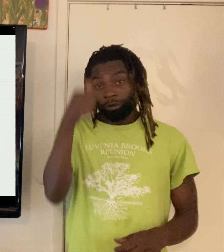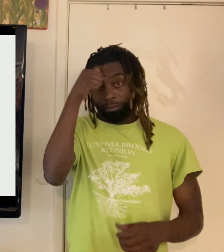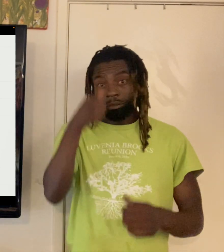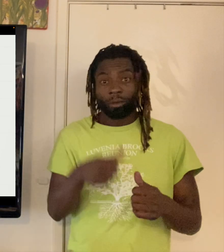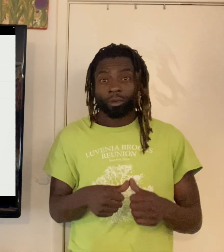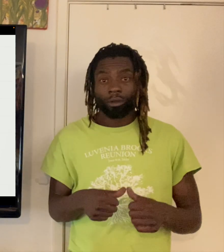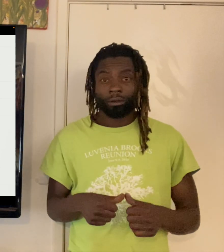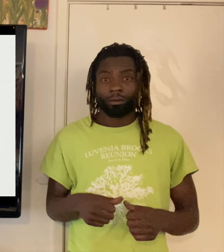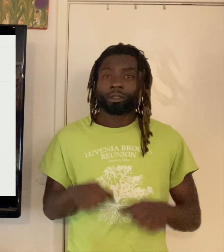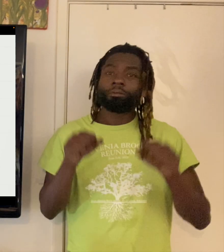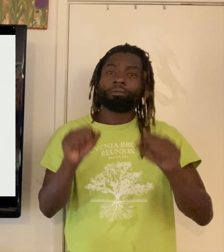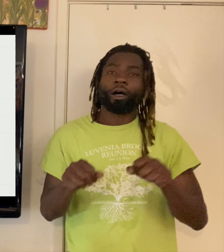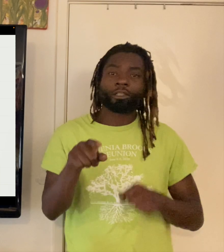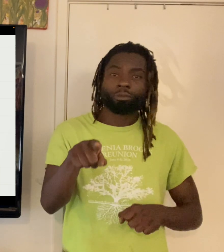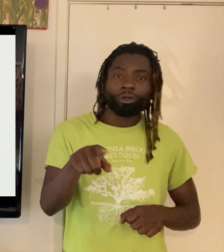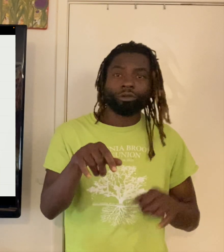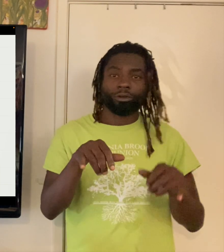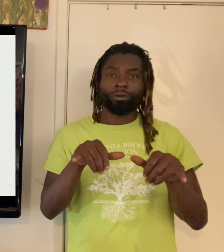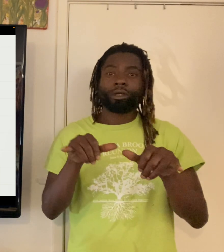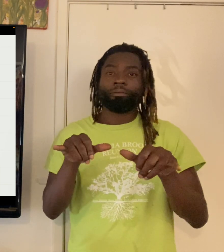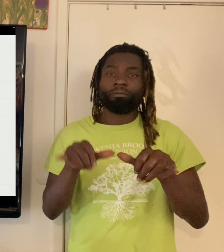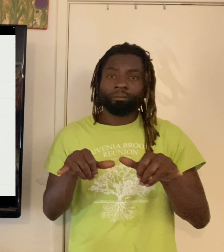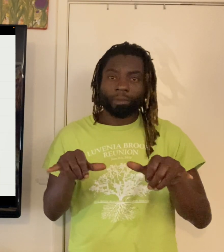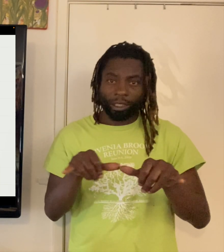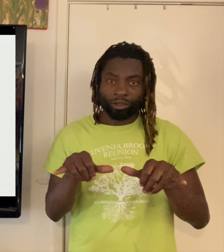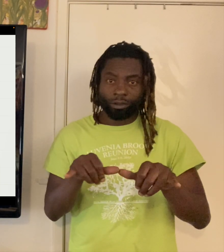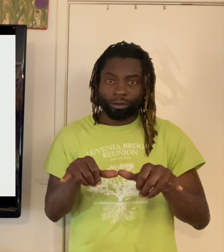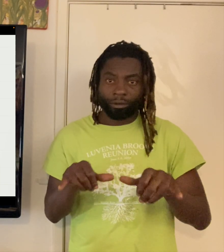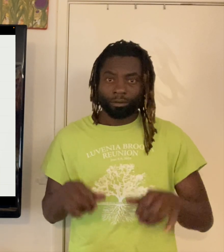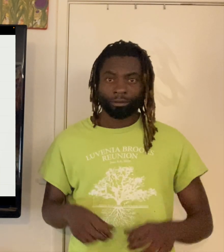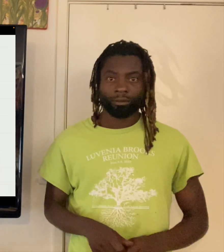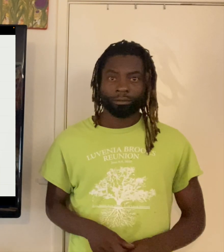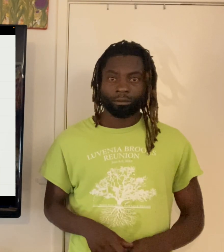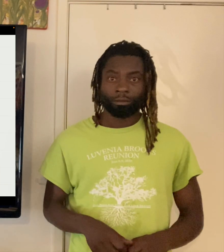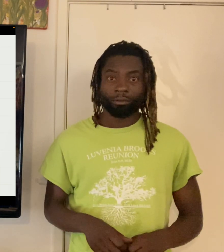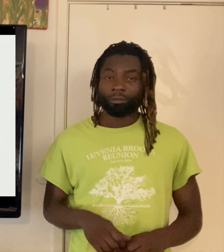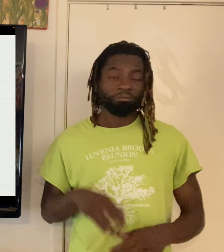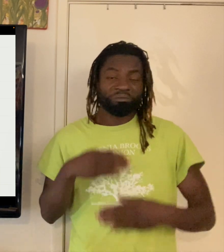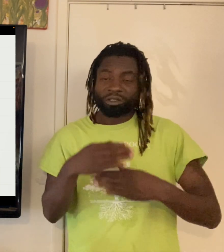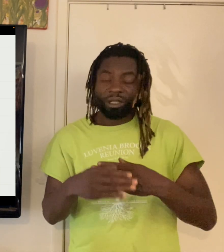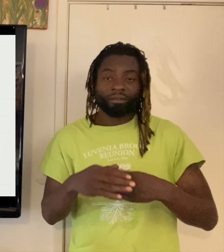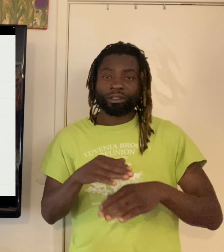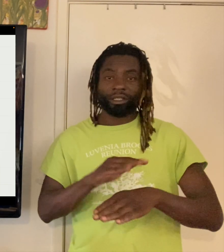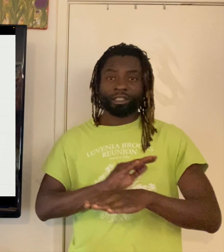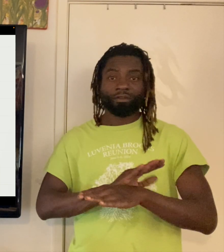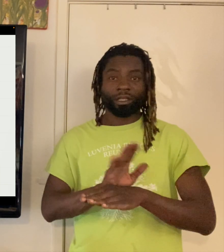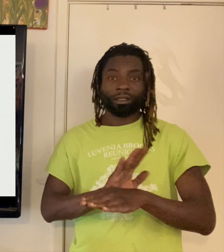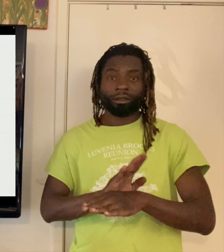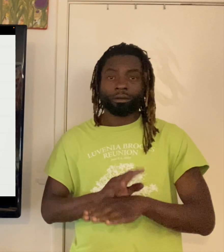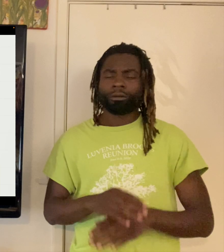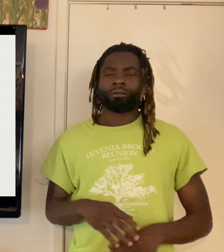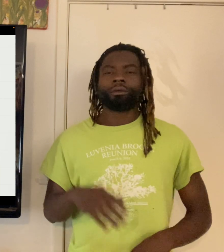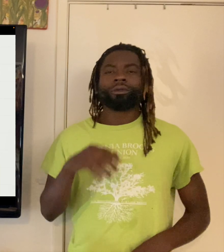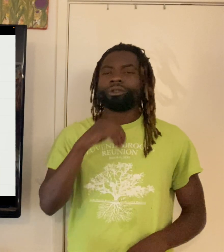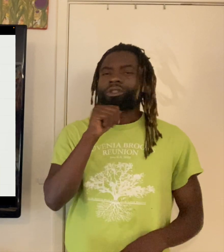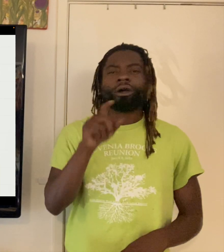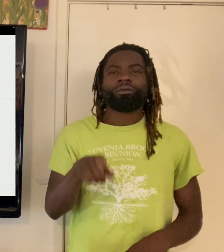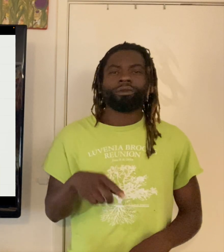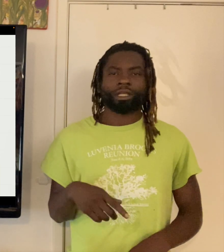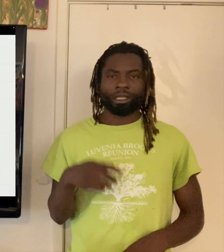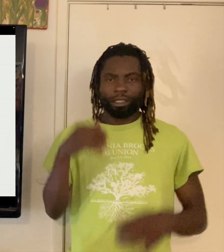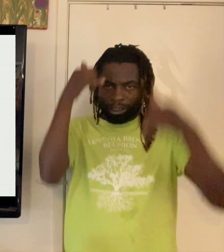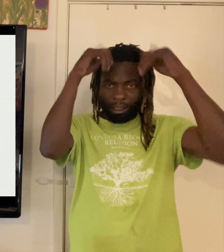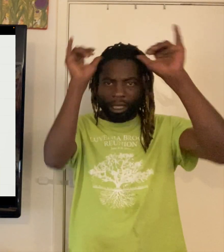And remember that you can measure things too, like right after this video is over, And even if you don't know any cows with